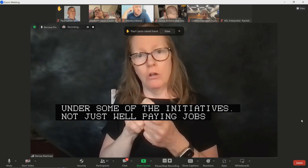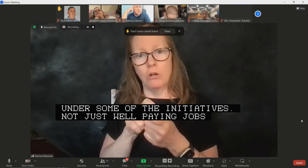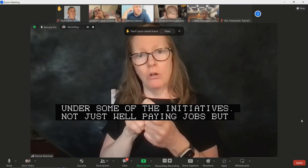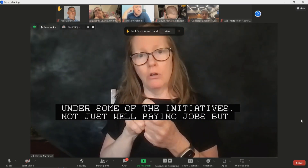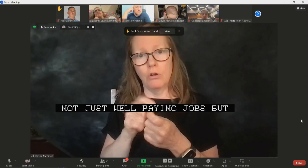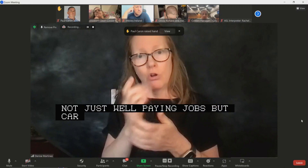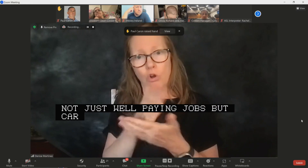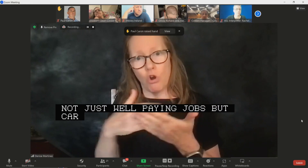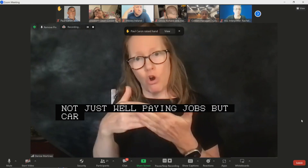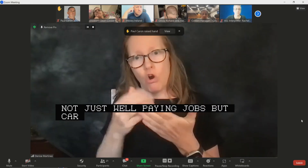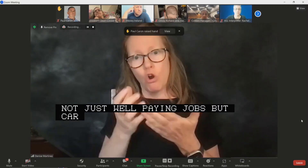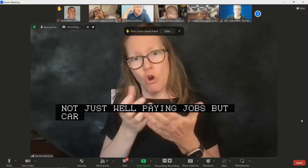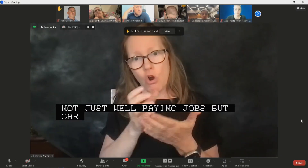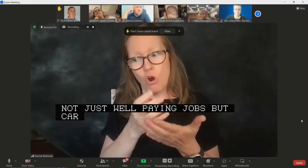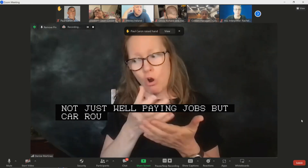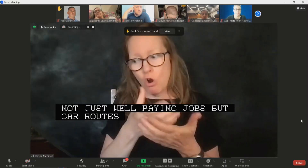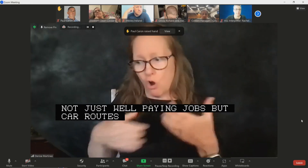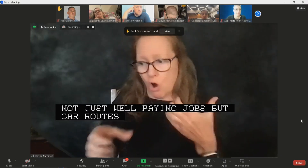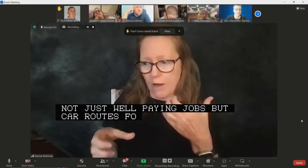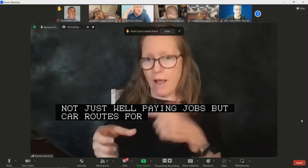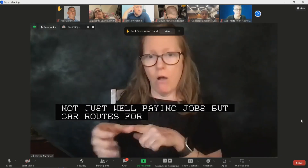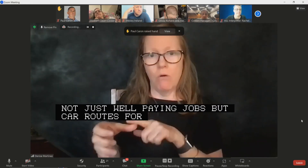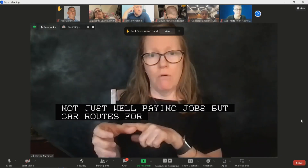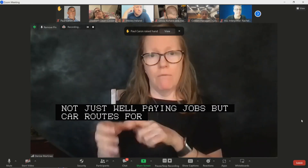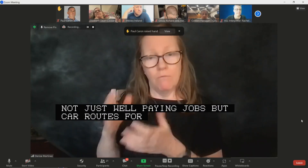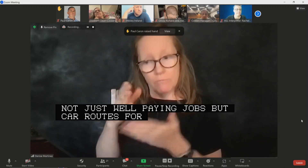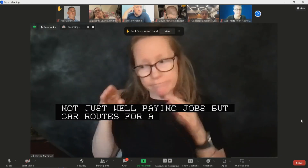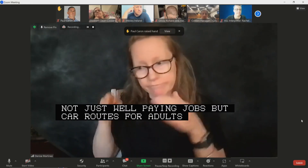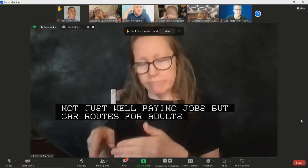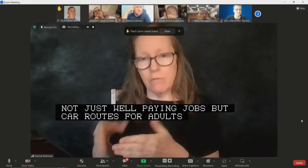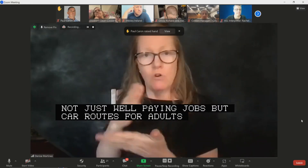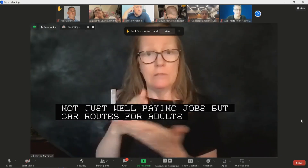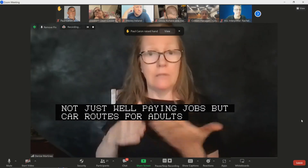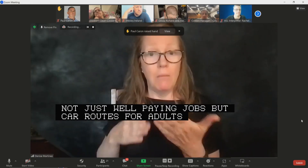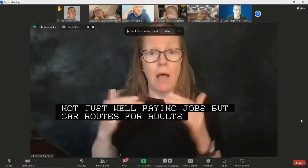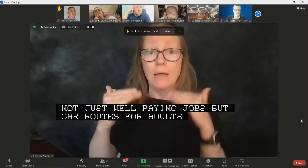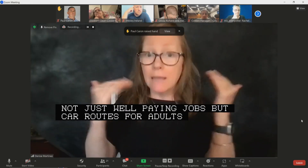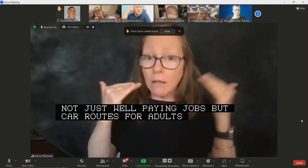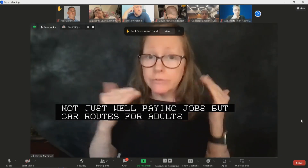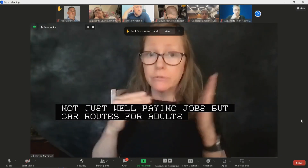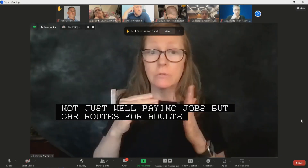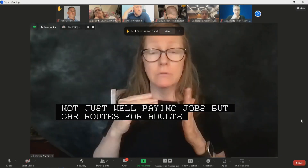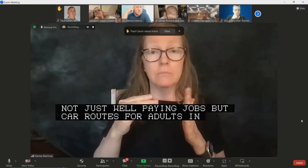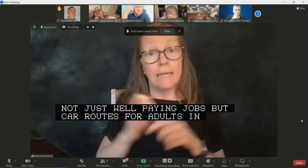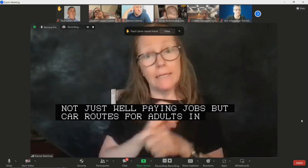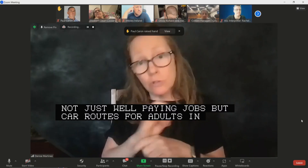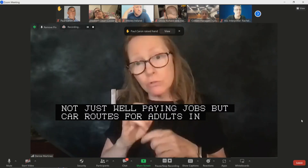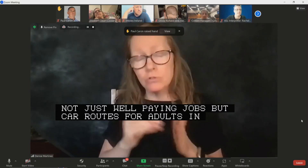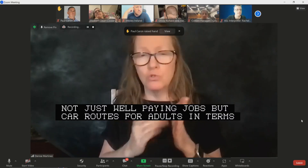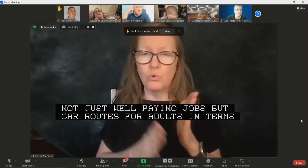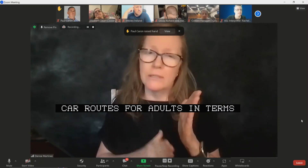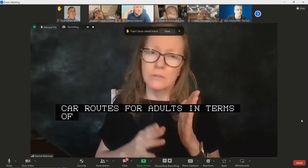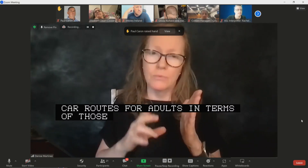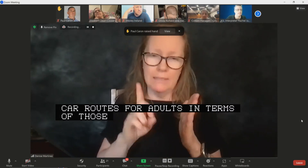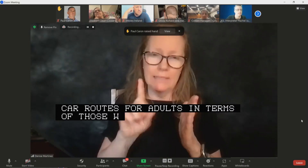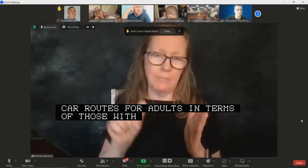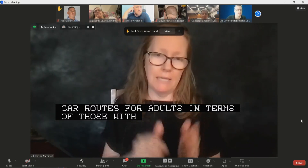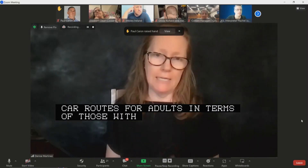adults, interns, students, anything with disabilities. So just wanted to ask, kind of bring